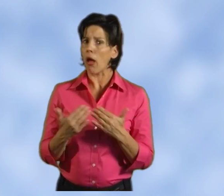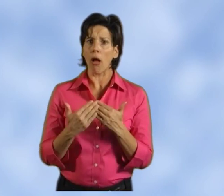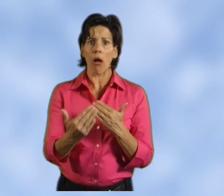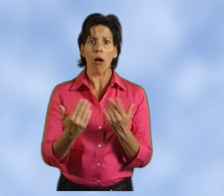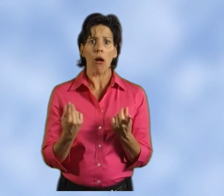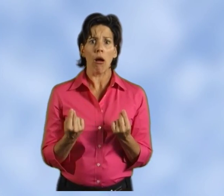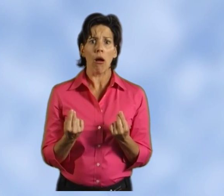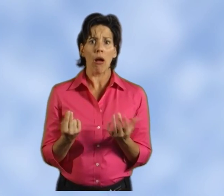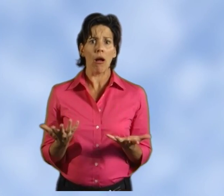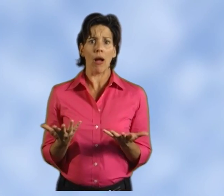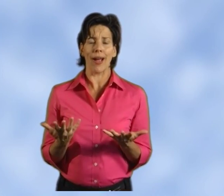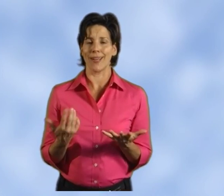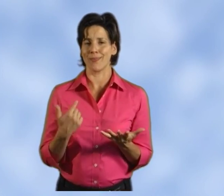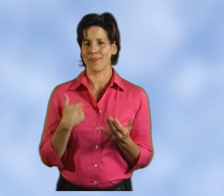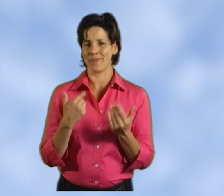What now?